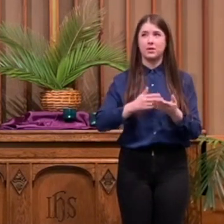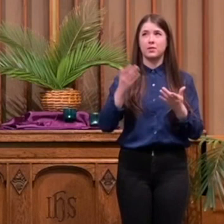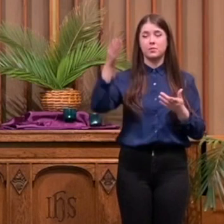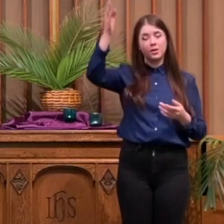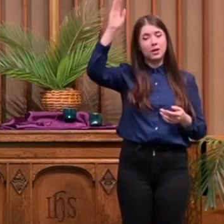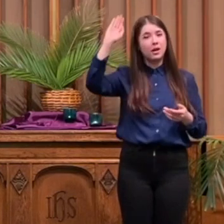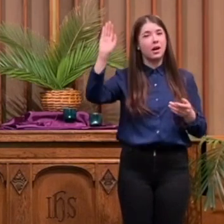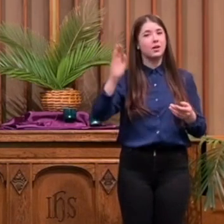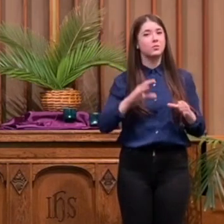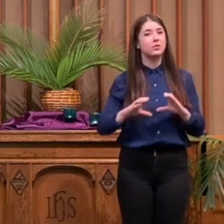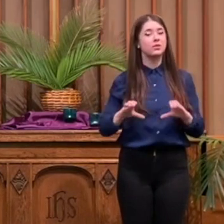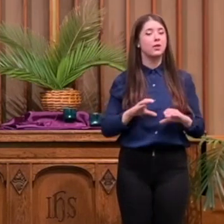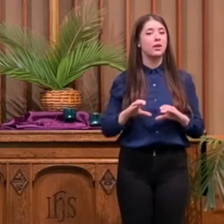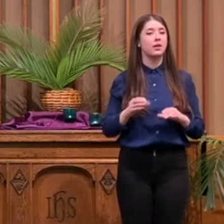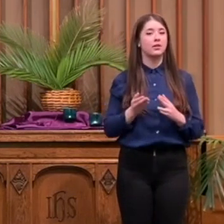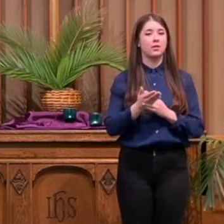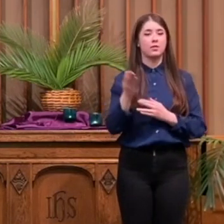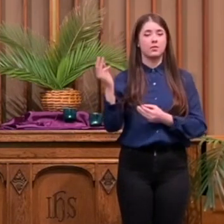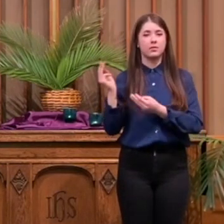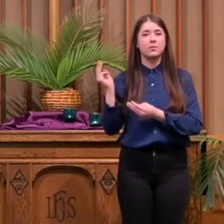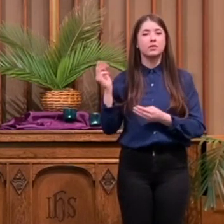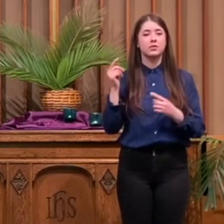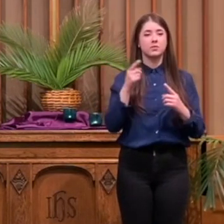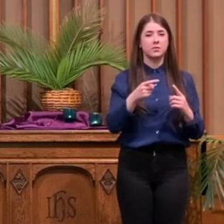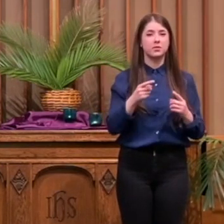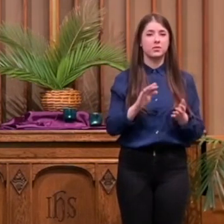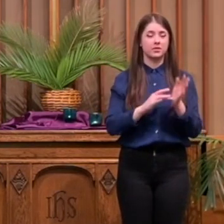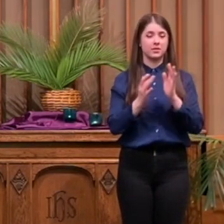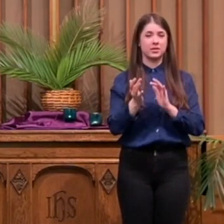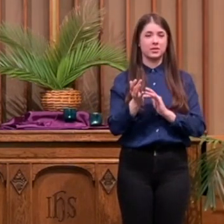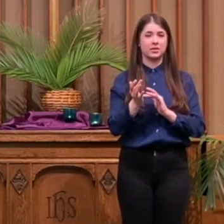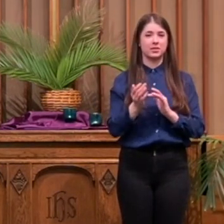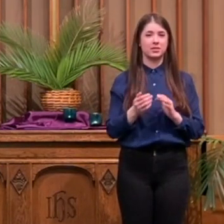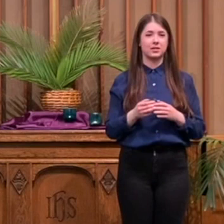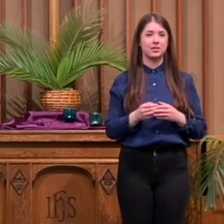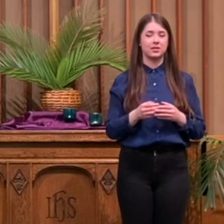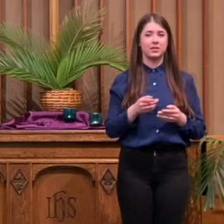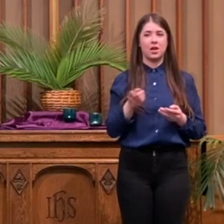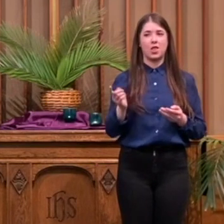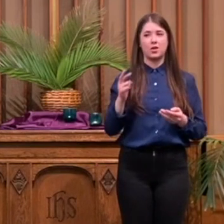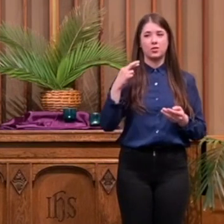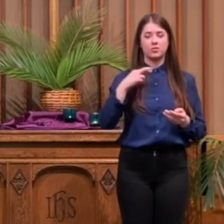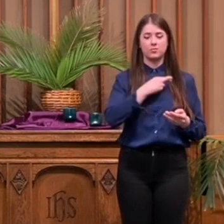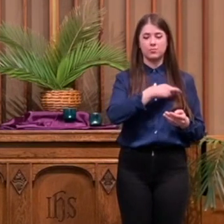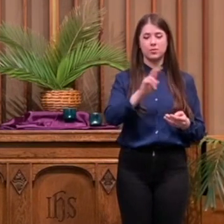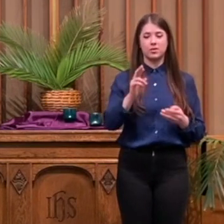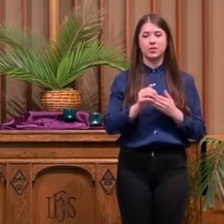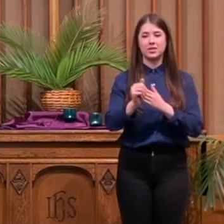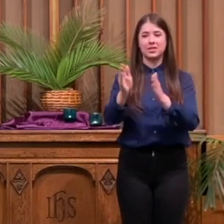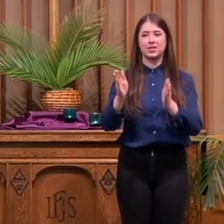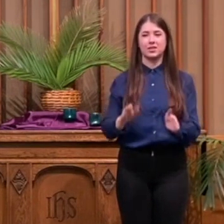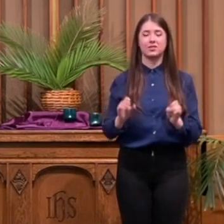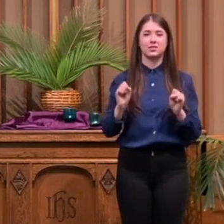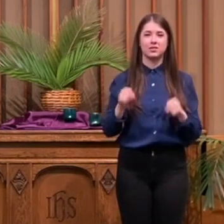up to through the mission and ministry of Jesus. Those religious leaders could have